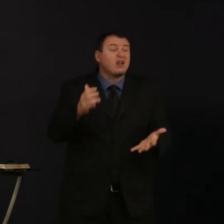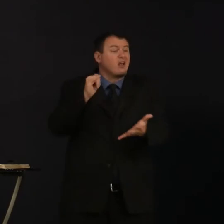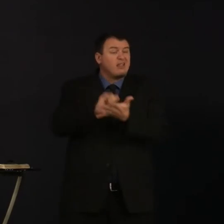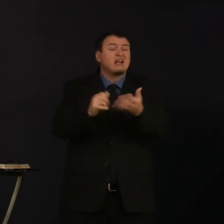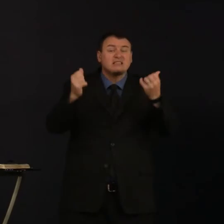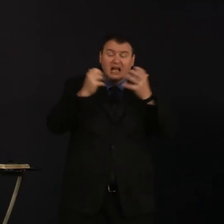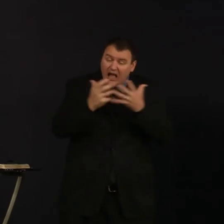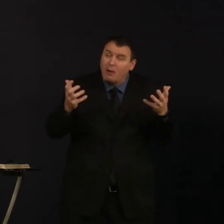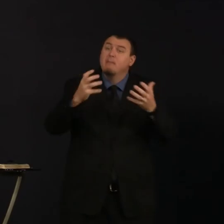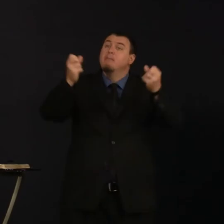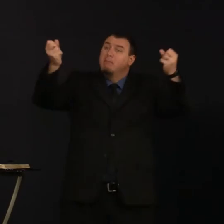And that's fine.